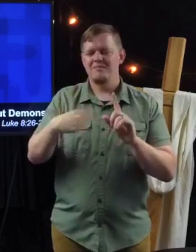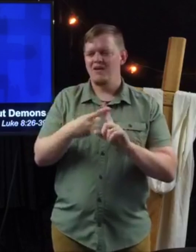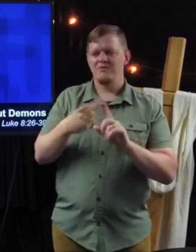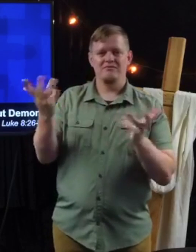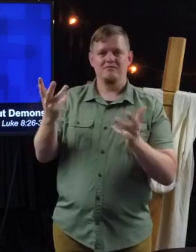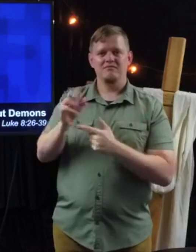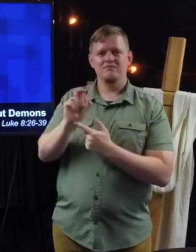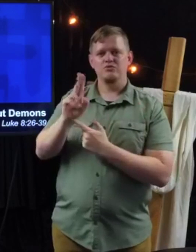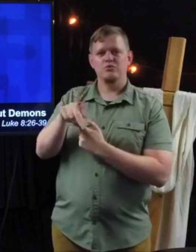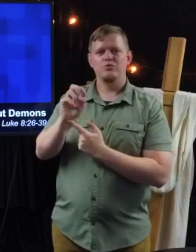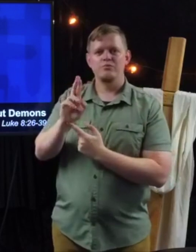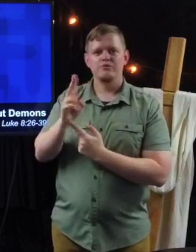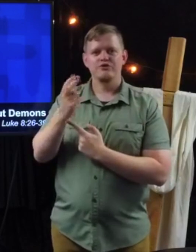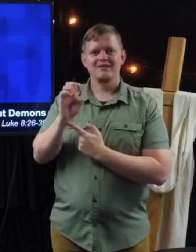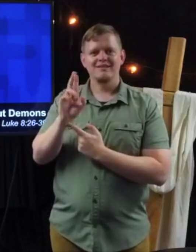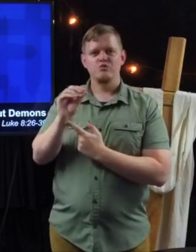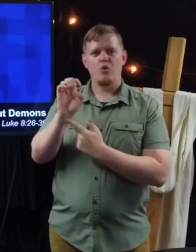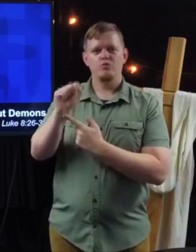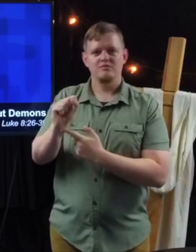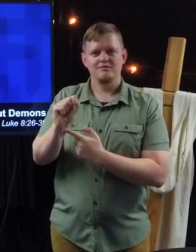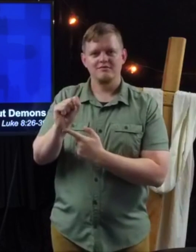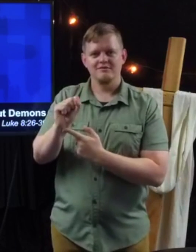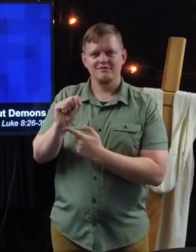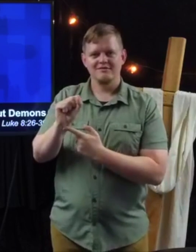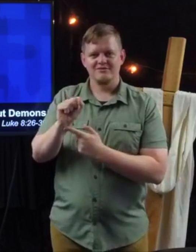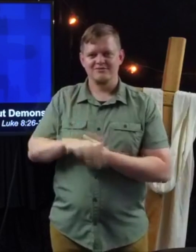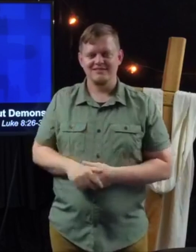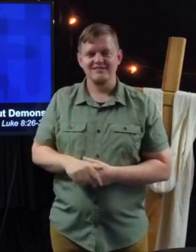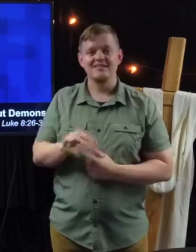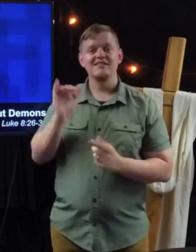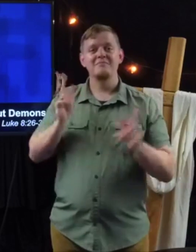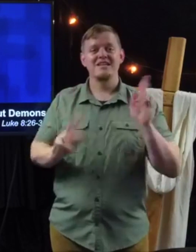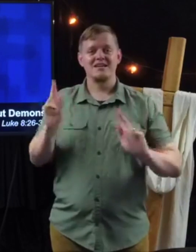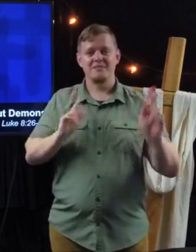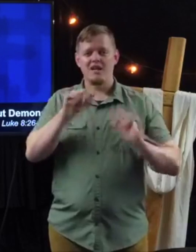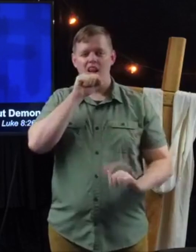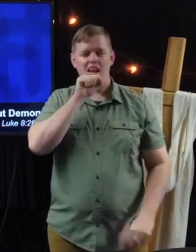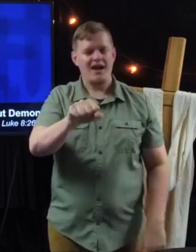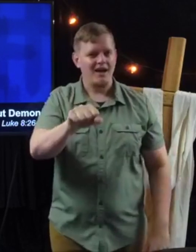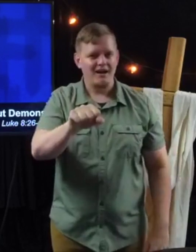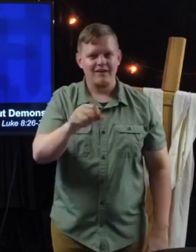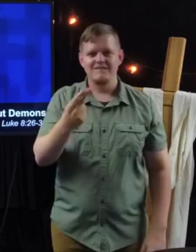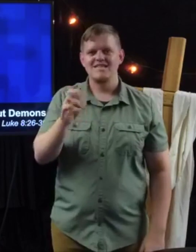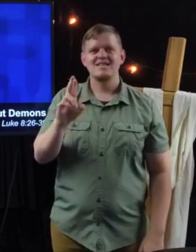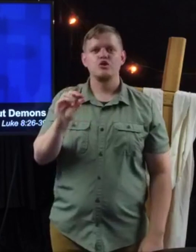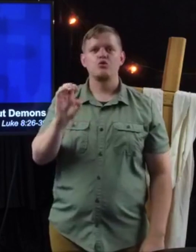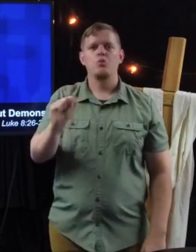comment about what a superhero is. Superheroes are people who are loved. They're